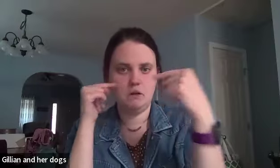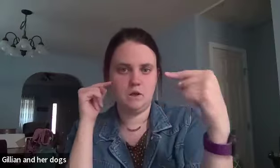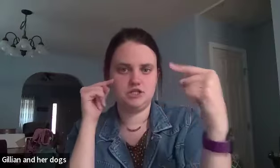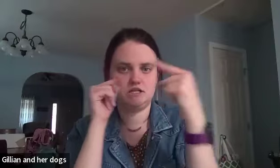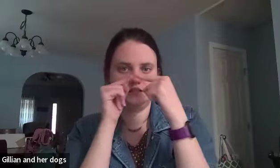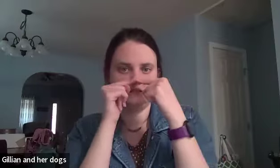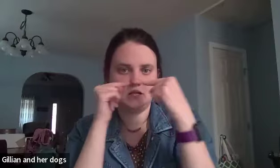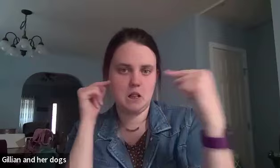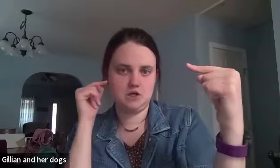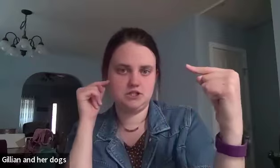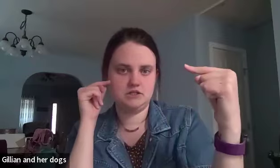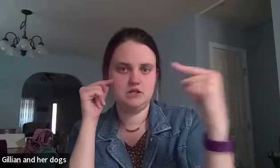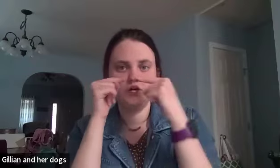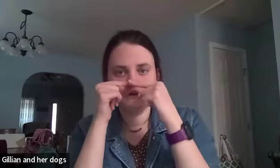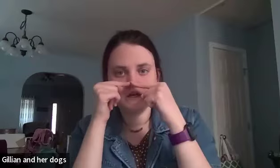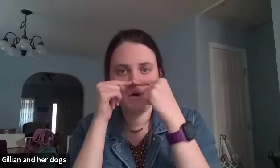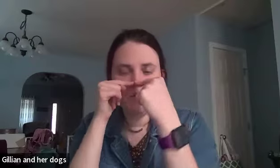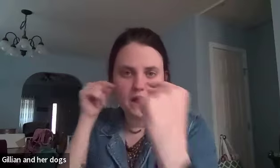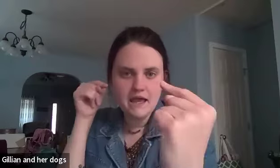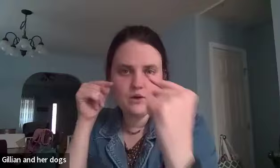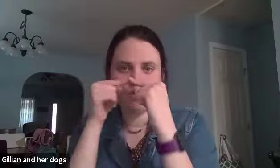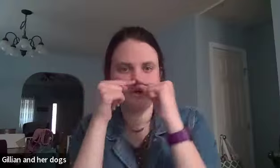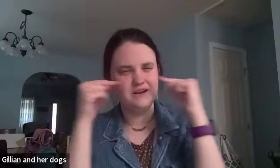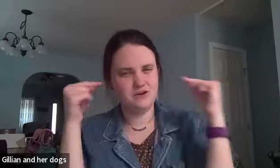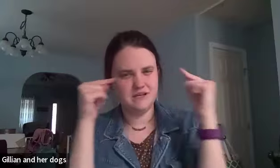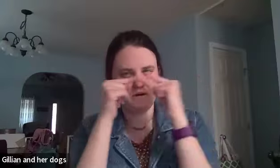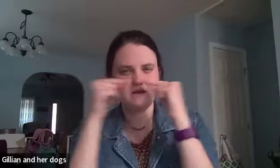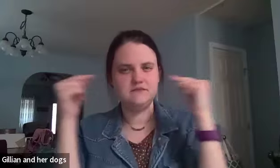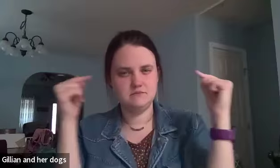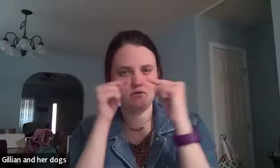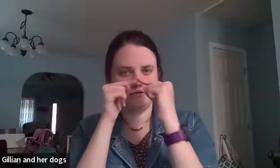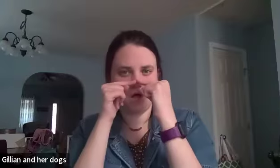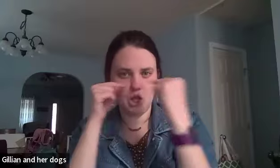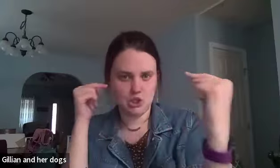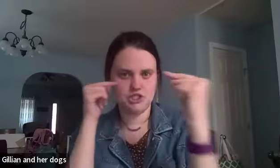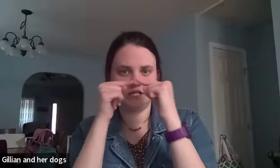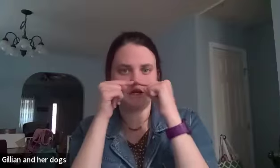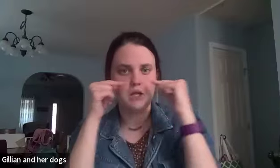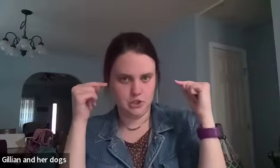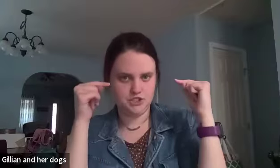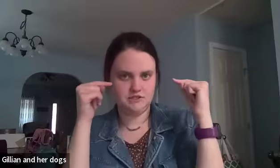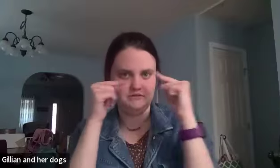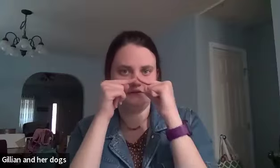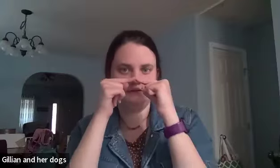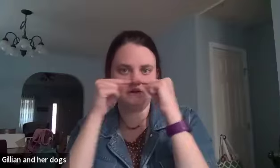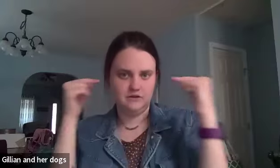go allergic, allergic. You can go away or you can go sideways. I've seen both. Allergic, allergic,